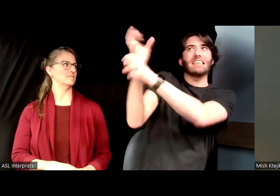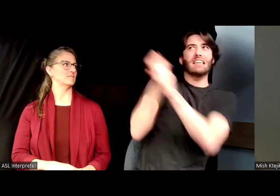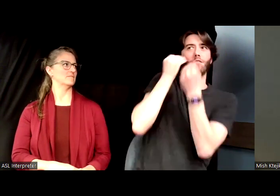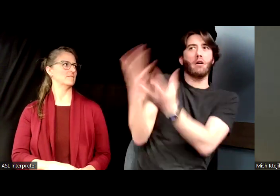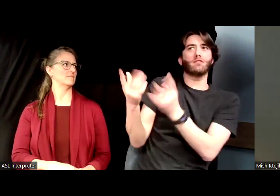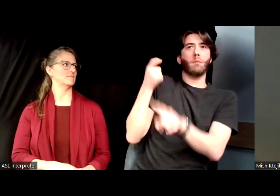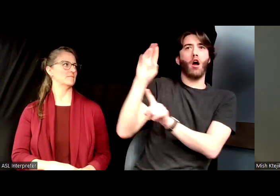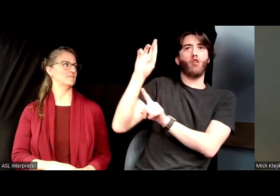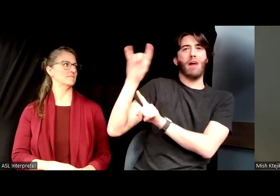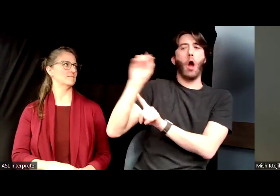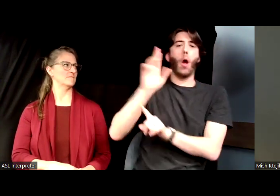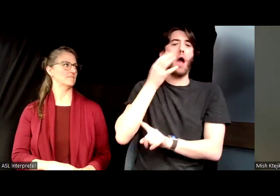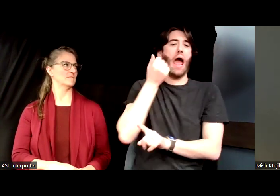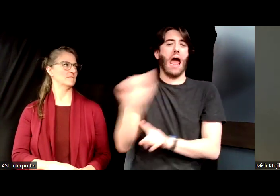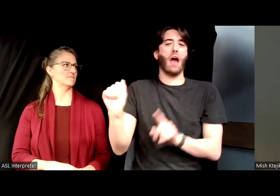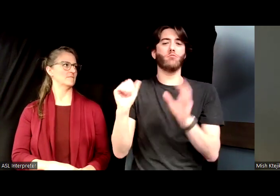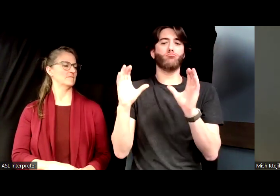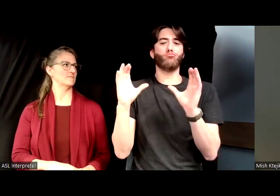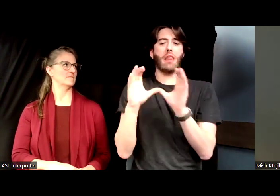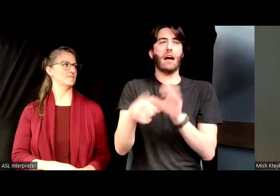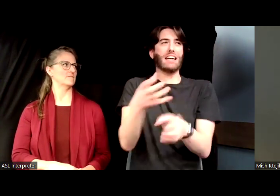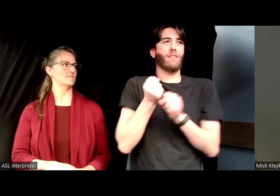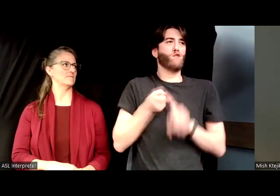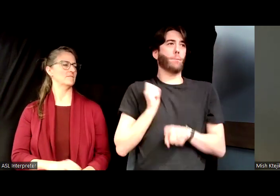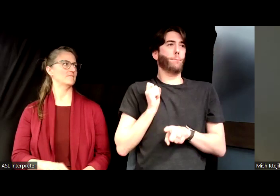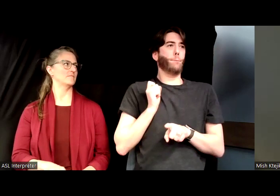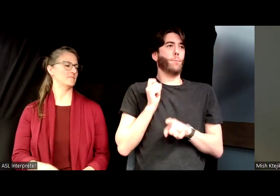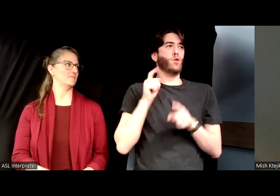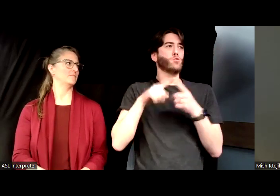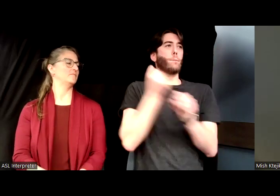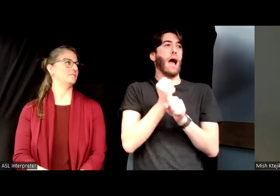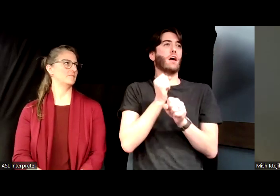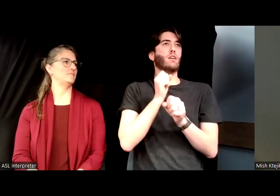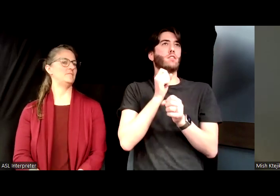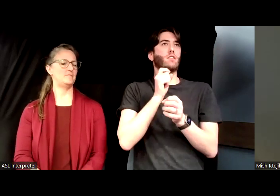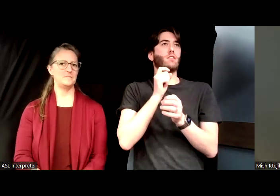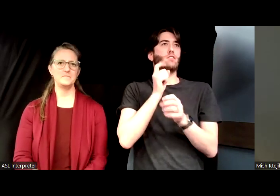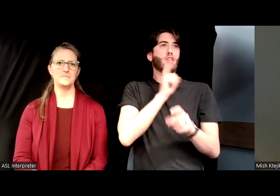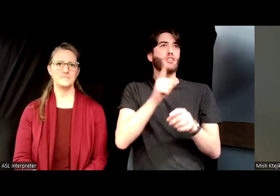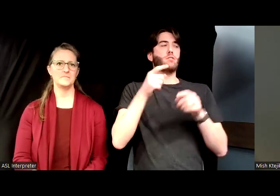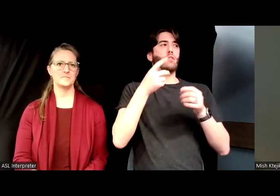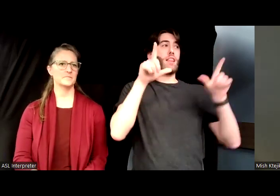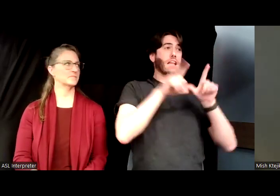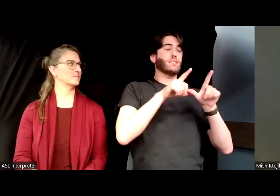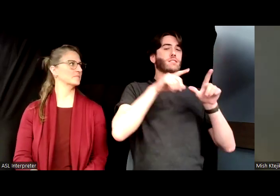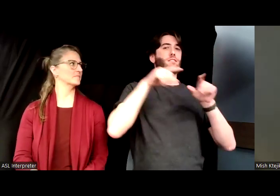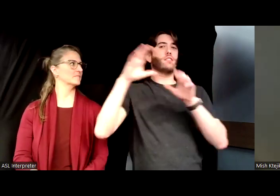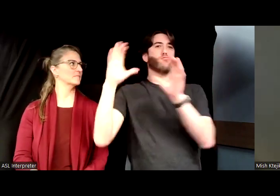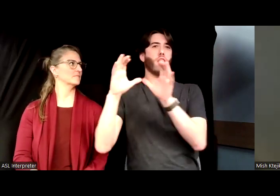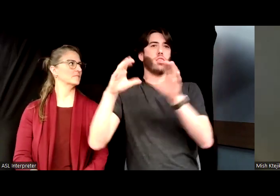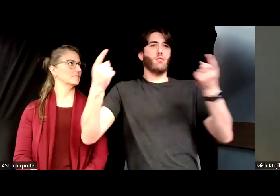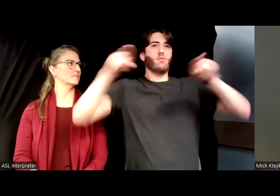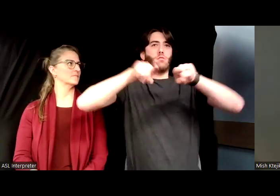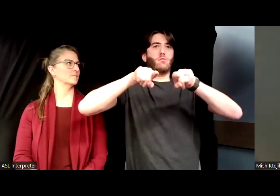RID will have to find out how to get the information from you guys or the state from RID to make sure that